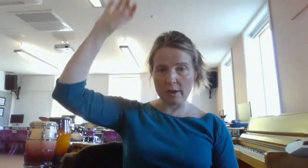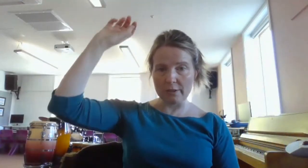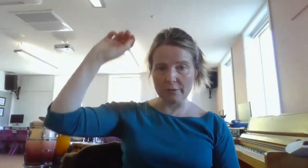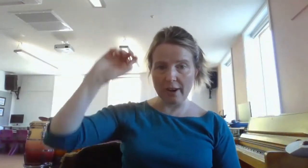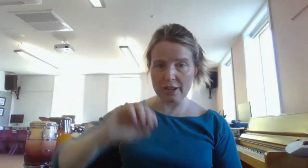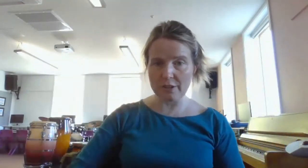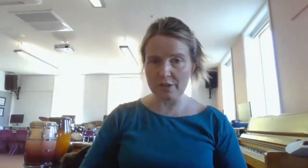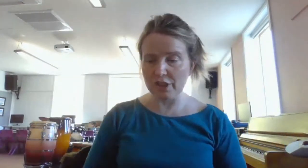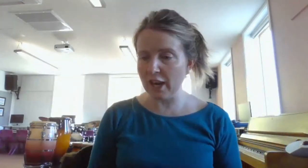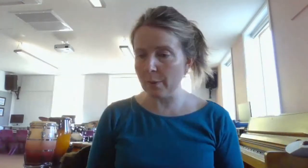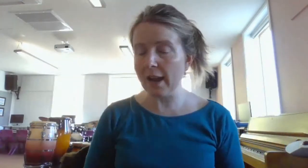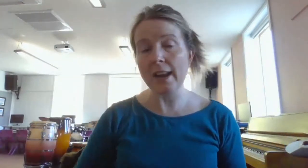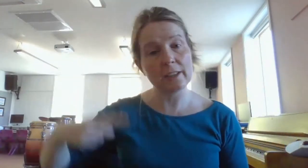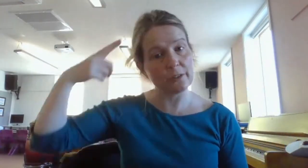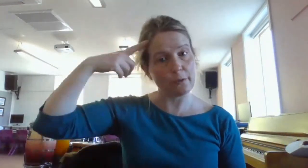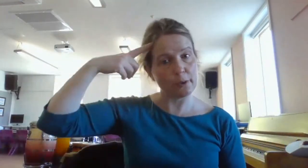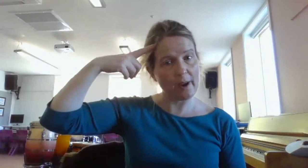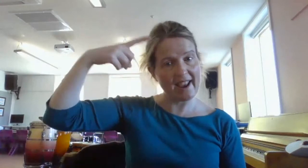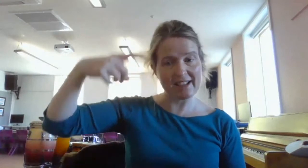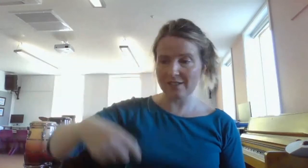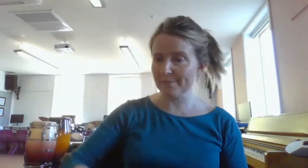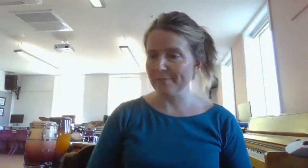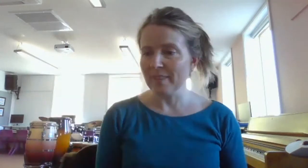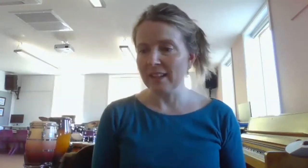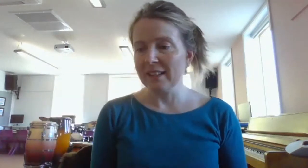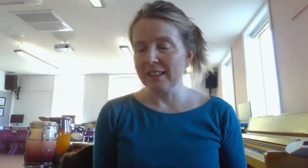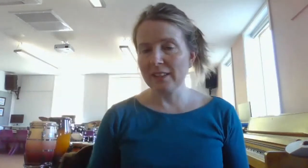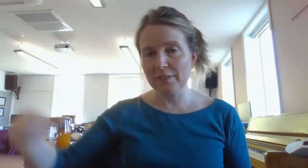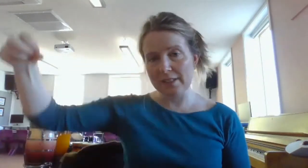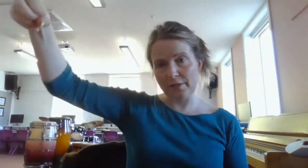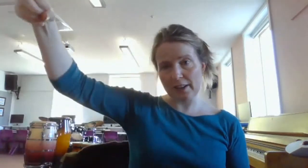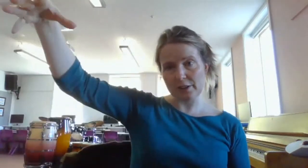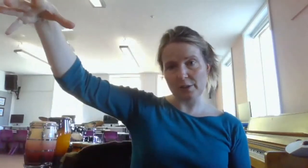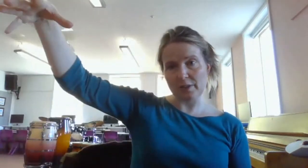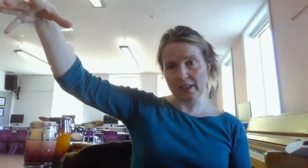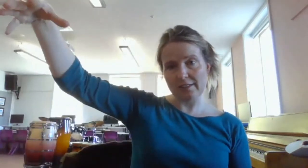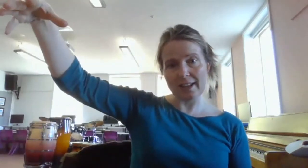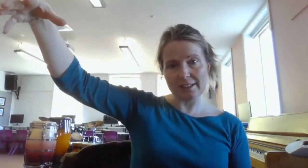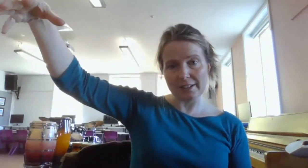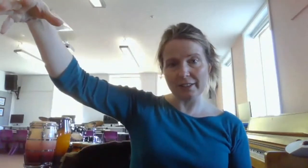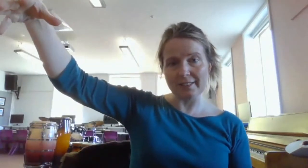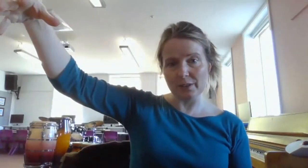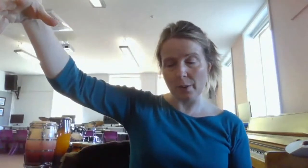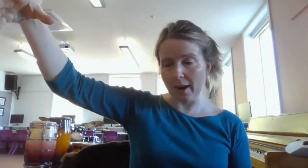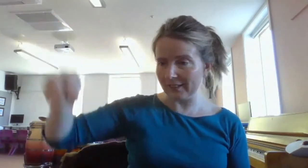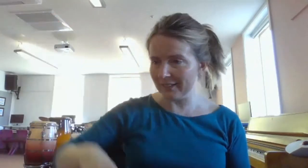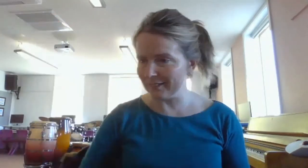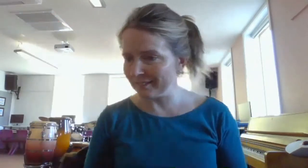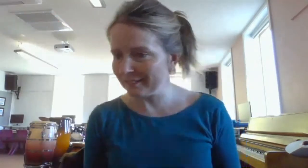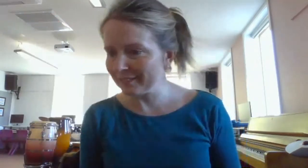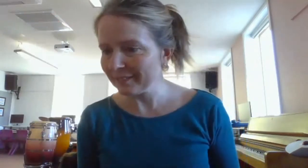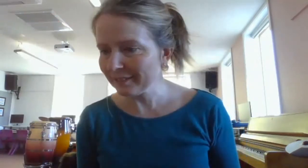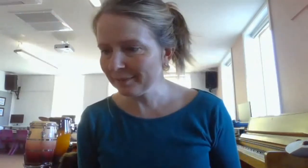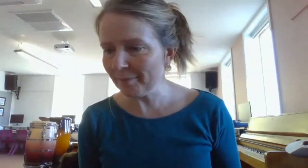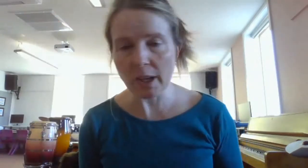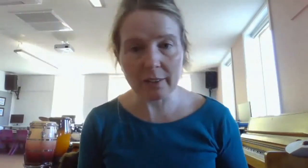one flash of the shower and it goes over your head. If it's a flash over there, it actually turns into a light.